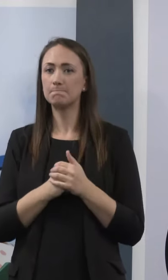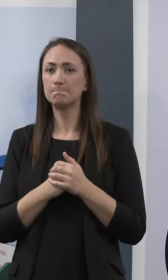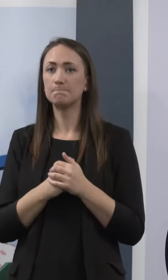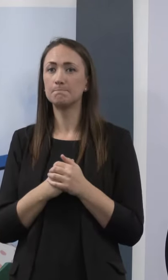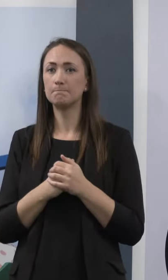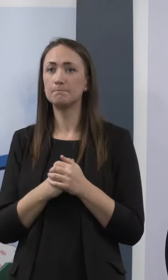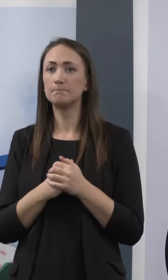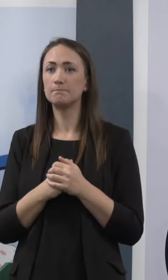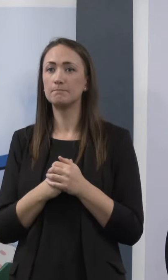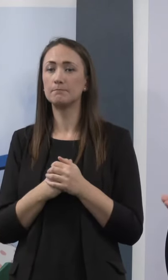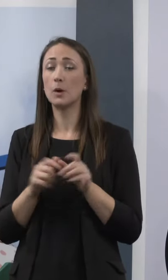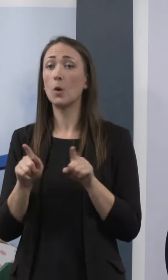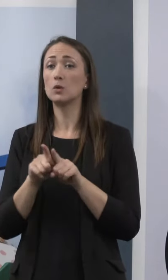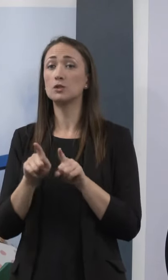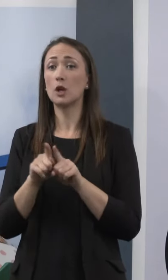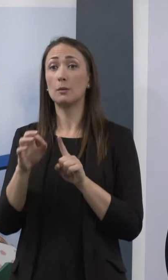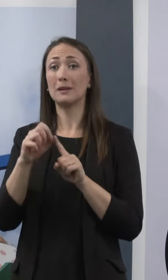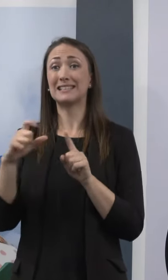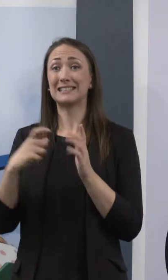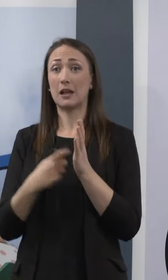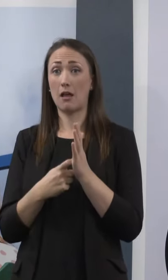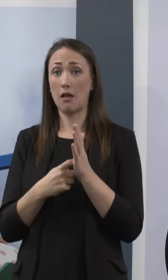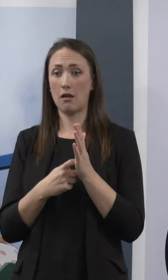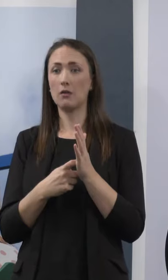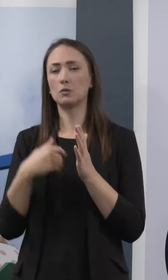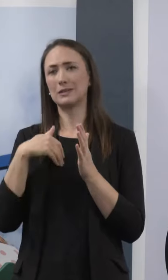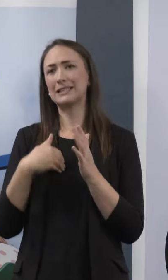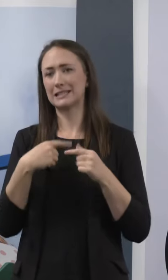capacity we will need to take us through to the end of the year.